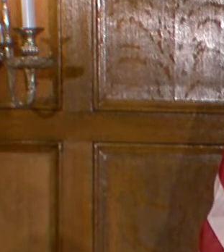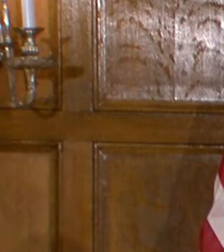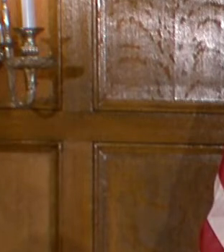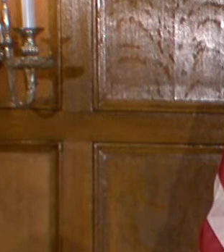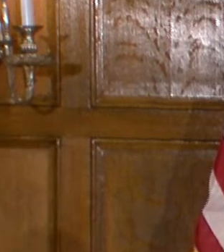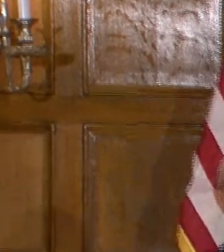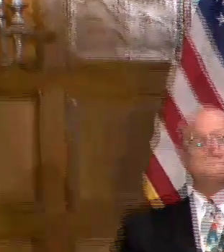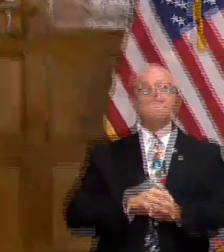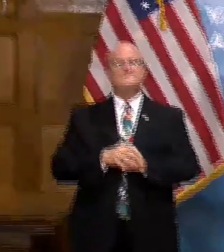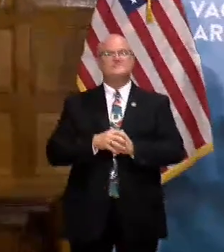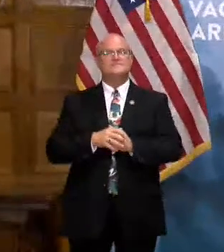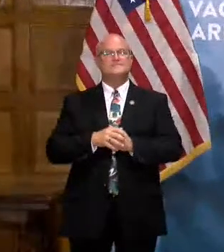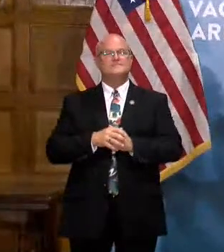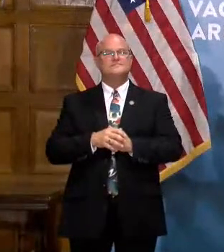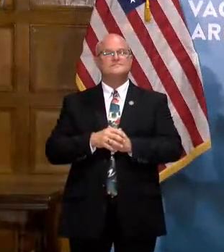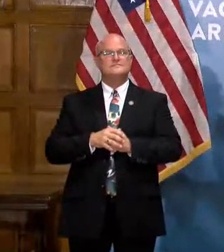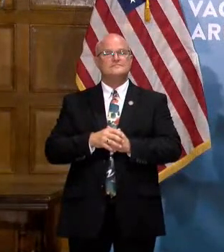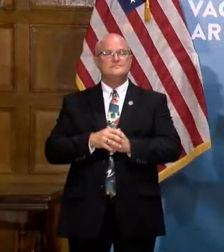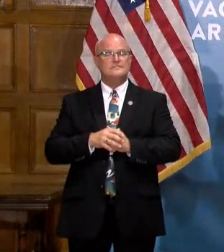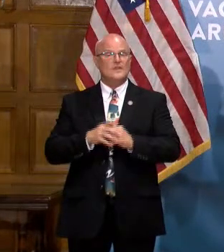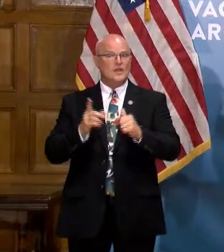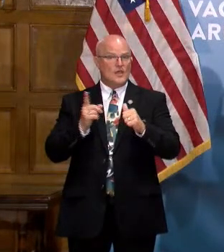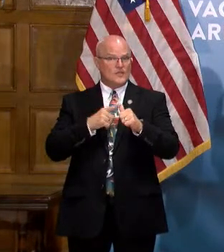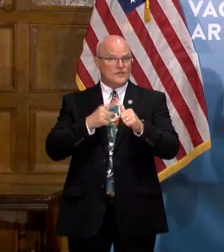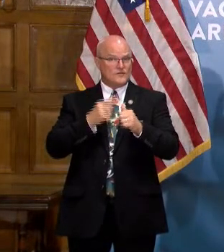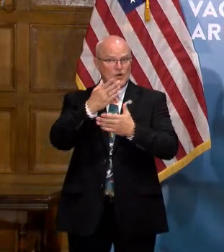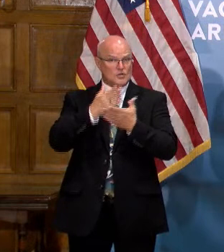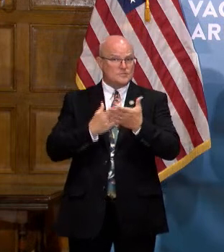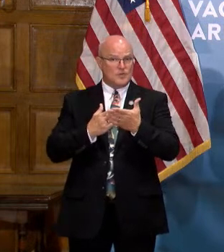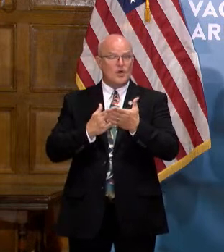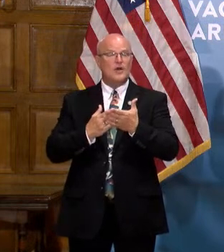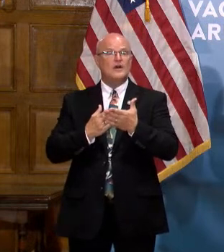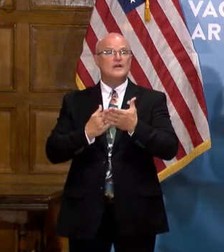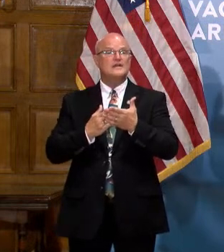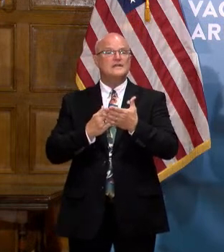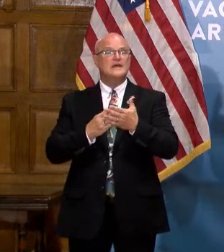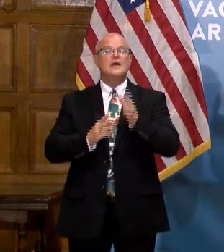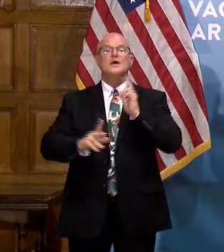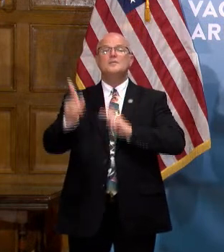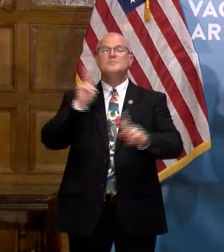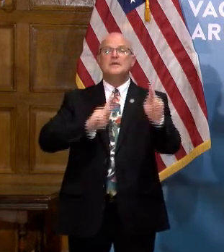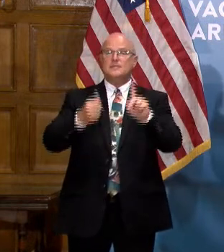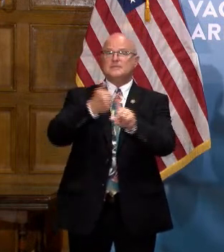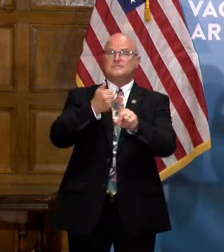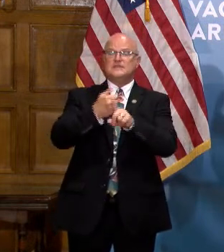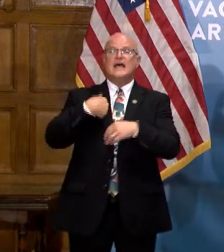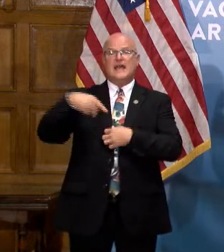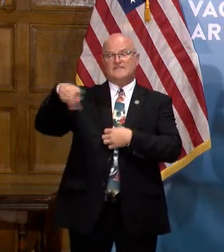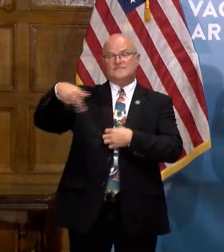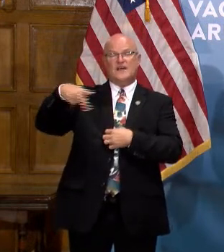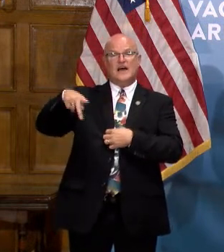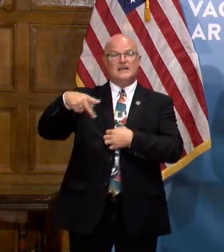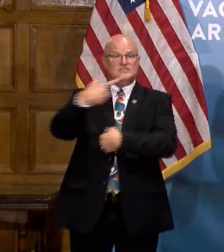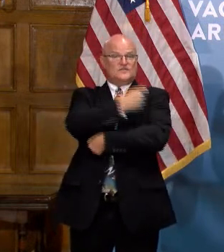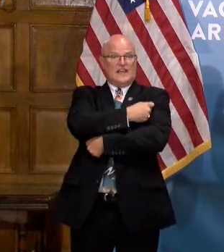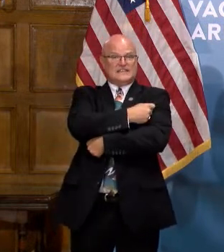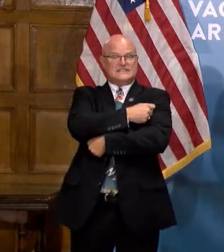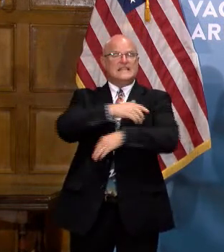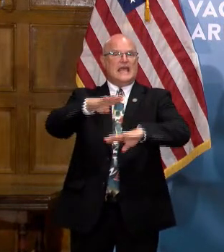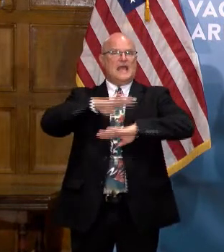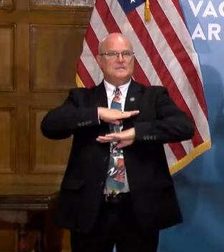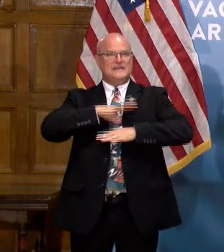COVID-19 vaccine. And the first segment there is people who had the Pfizer vaccine and meet